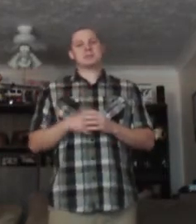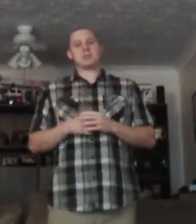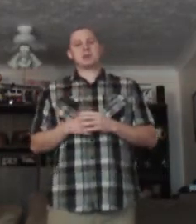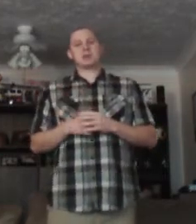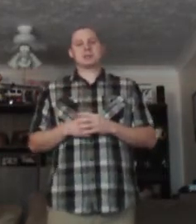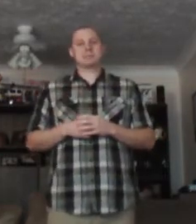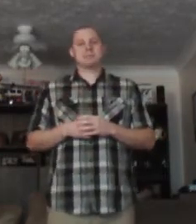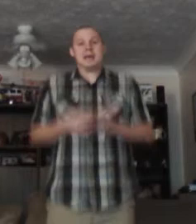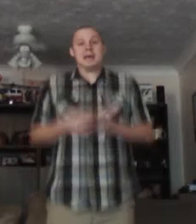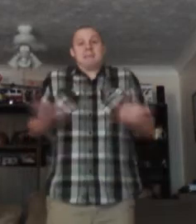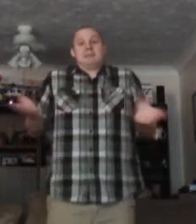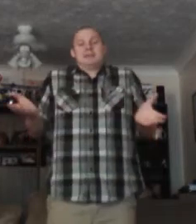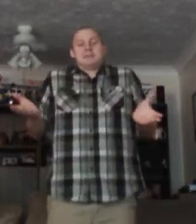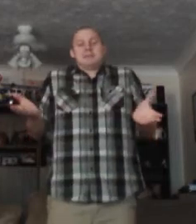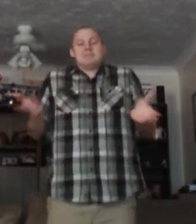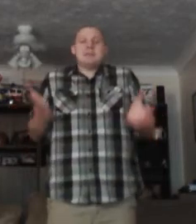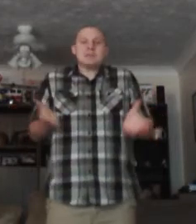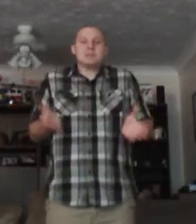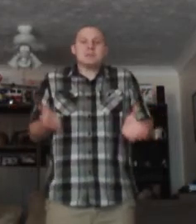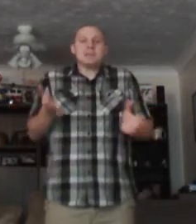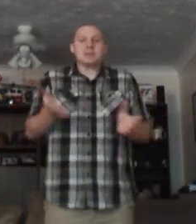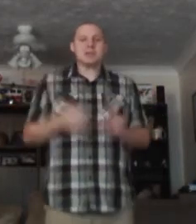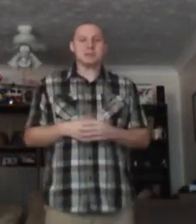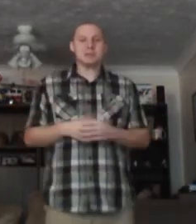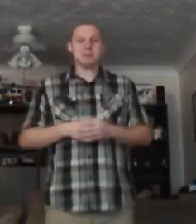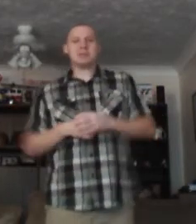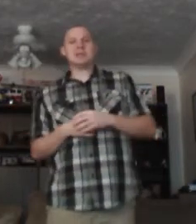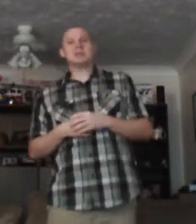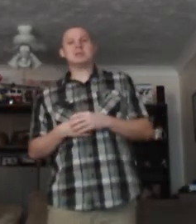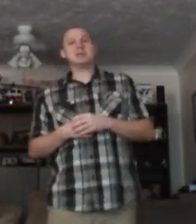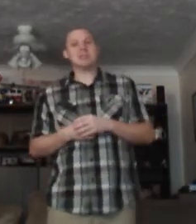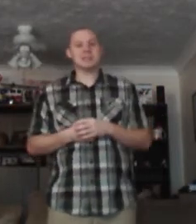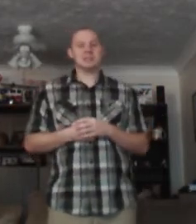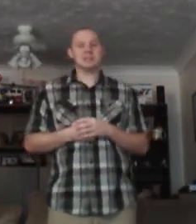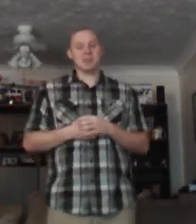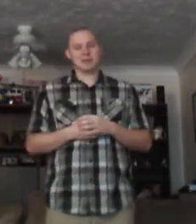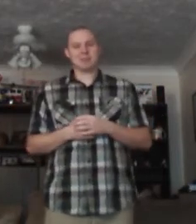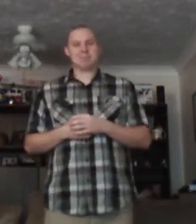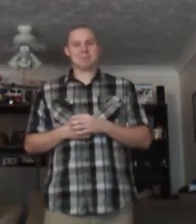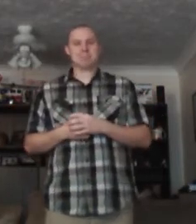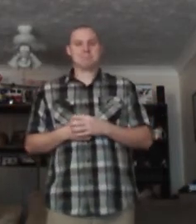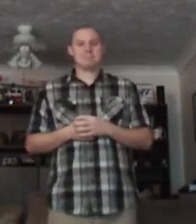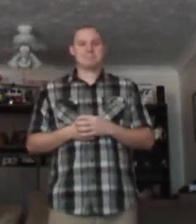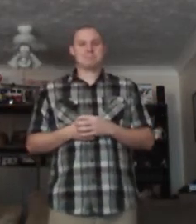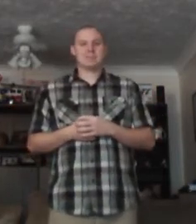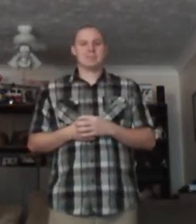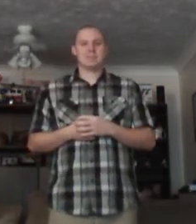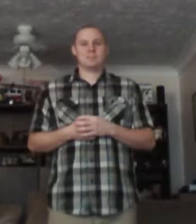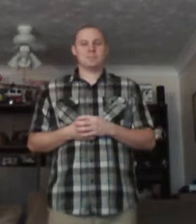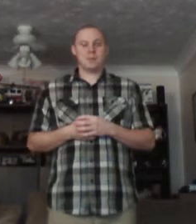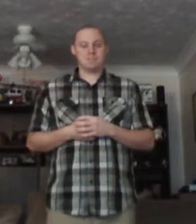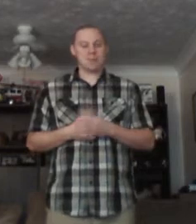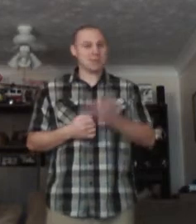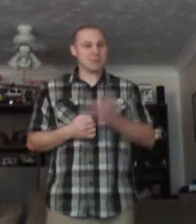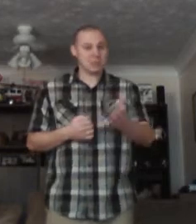burnt. Hey, maybe this will get your husband to put that new kitchen in that you wanted. Well, that was a close